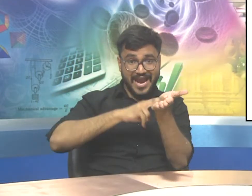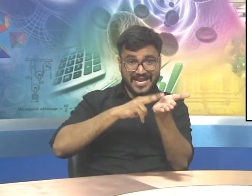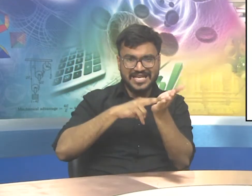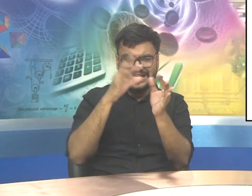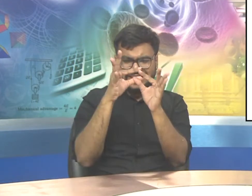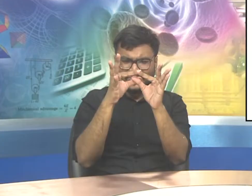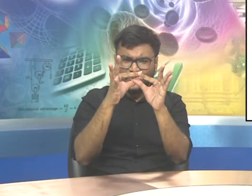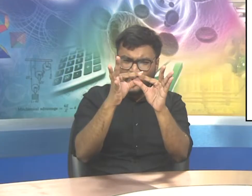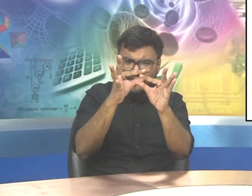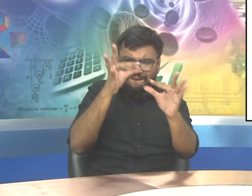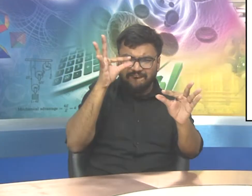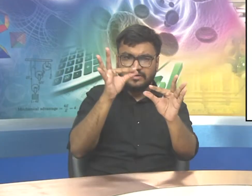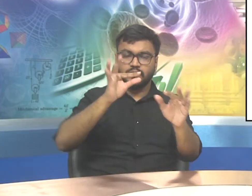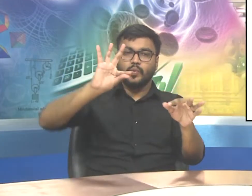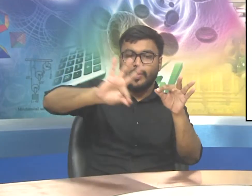needles,